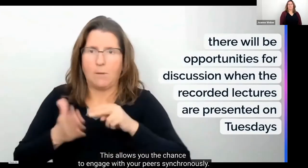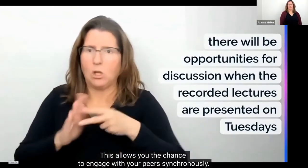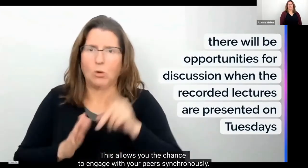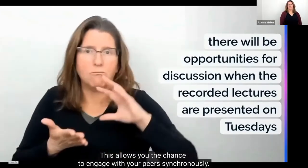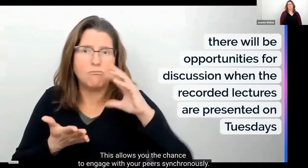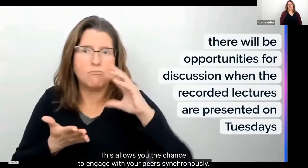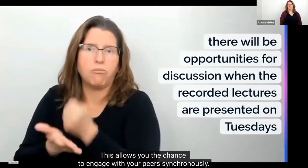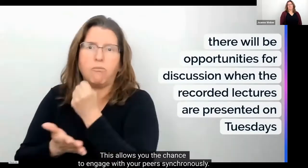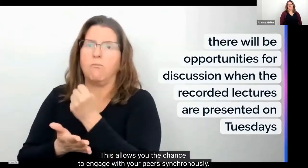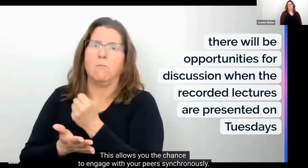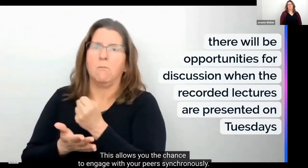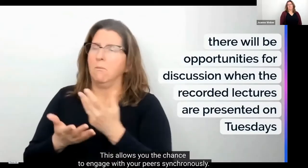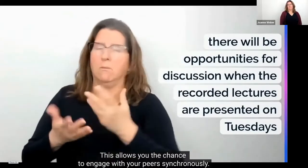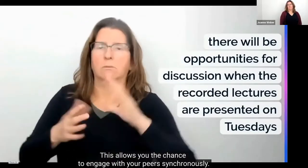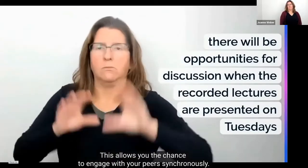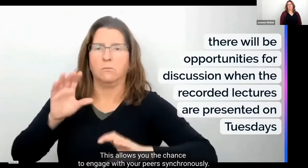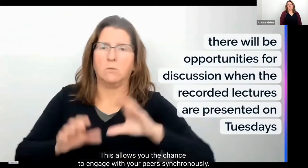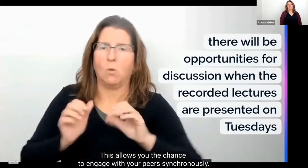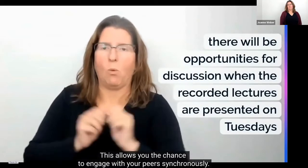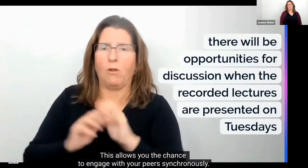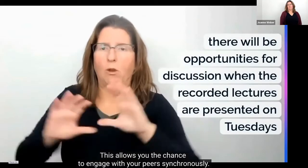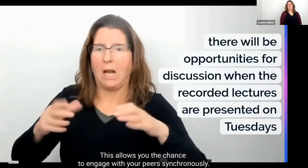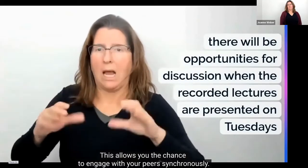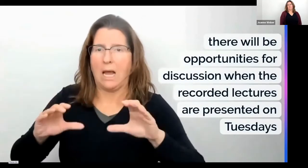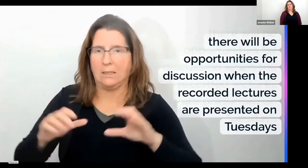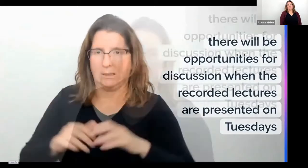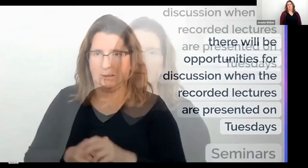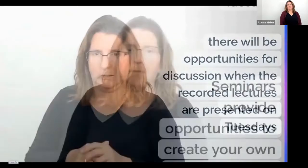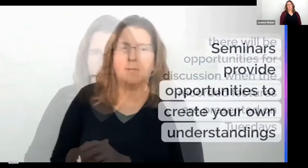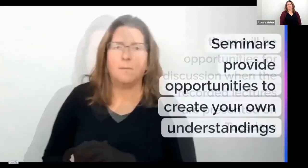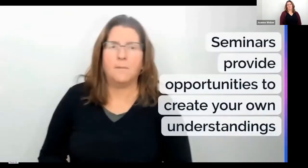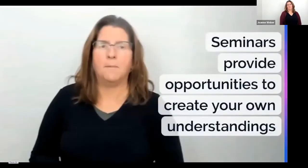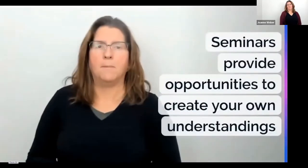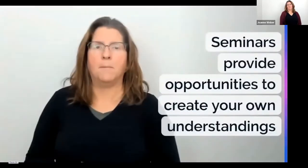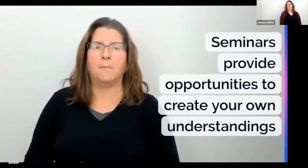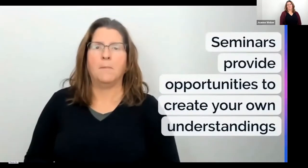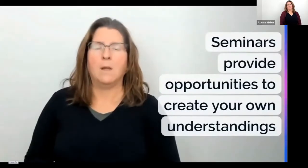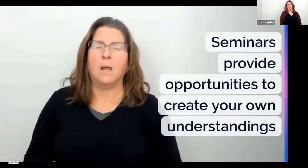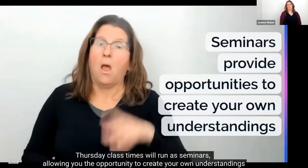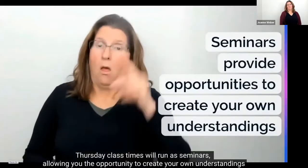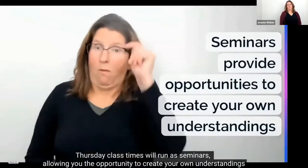This allows you the chance to engage with your peers synchronously.